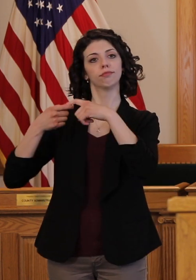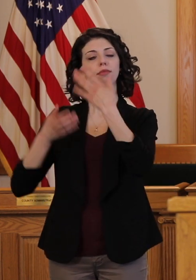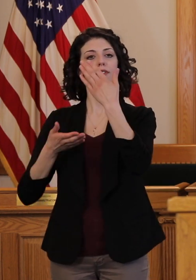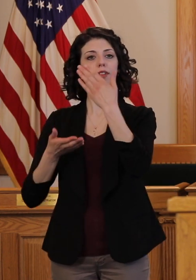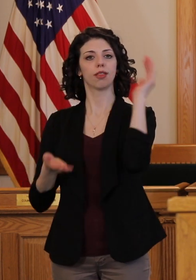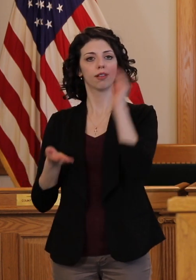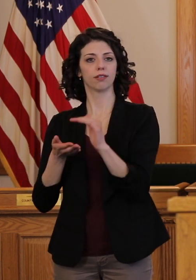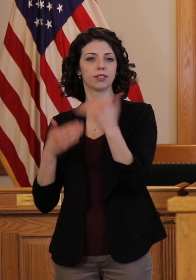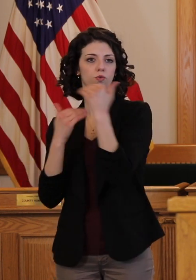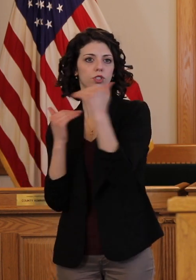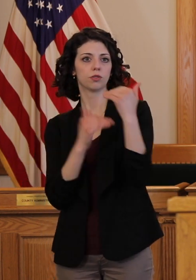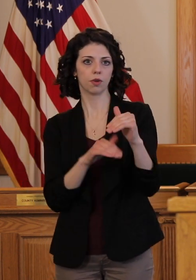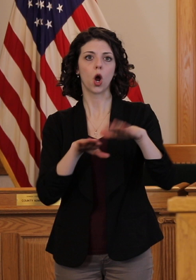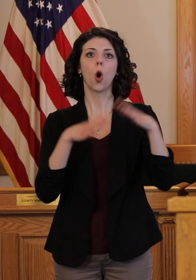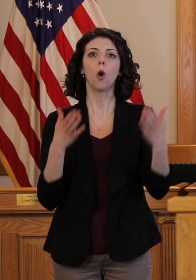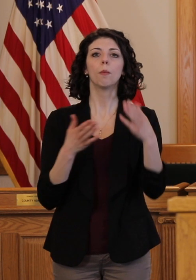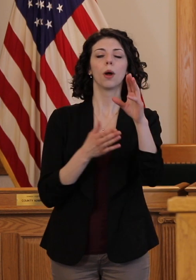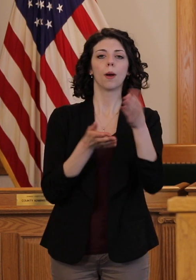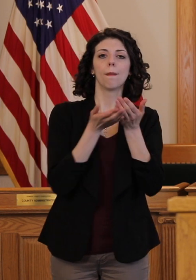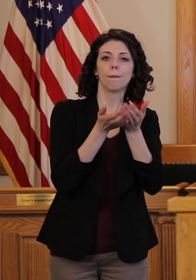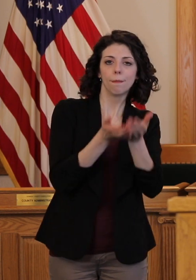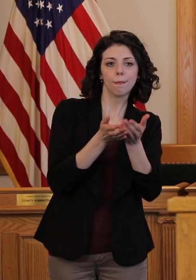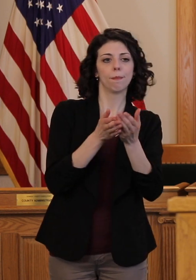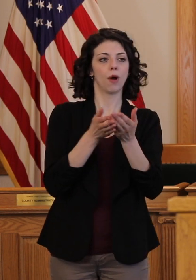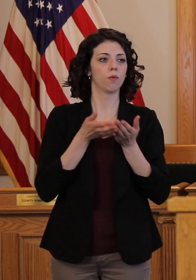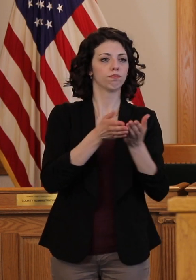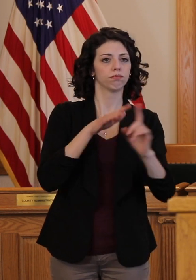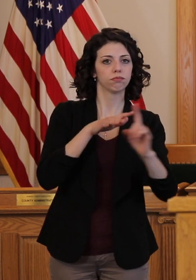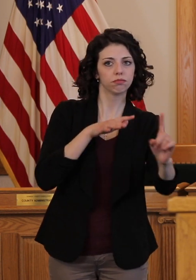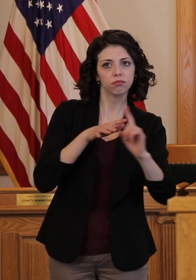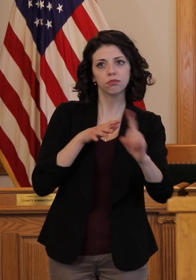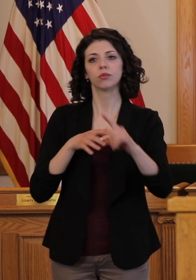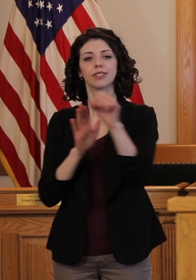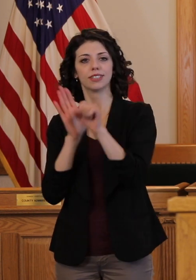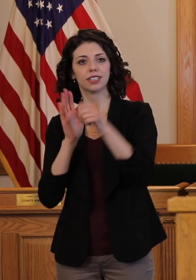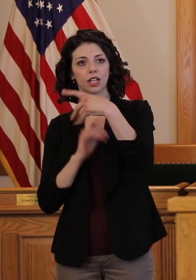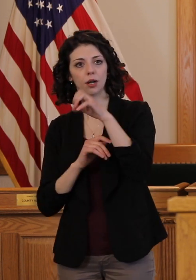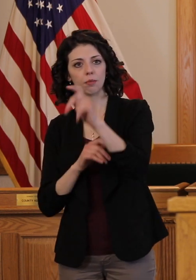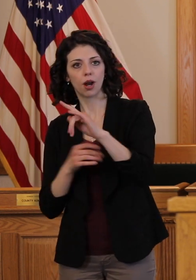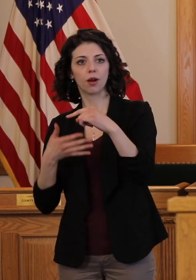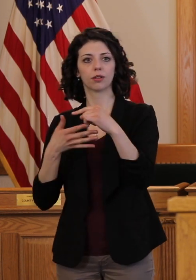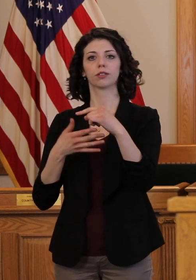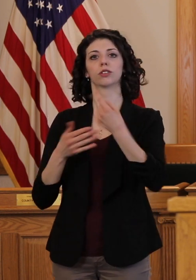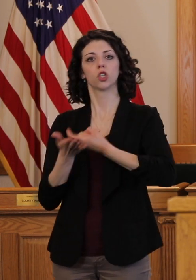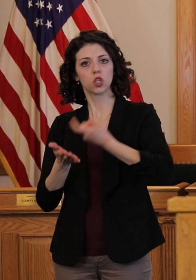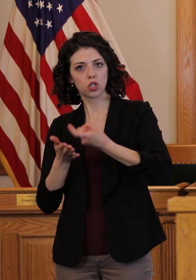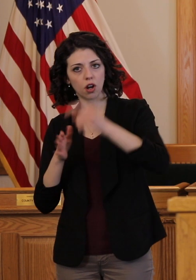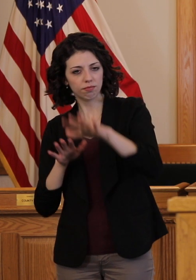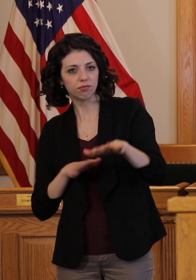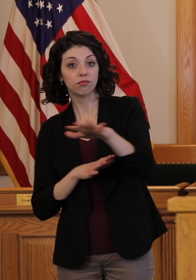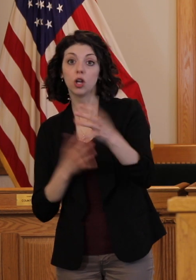courses and marinas and state park and DEC boat launches for private use. Customers must still adhere to social